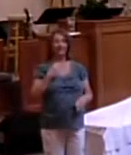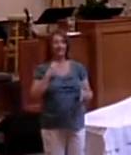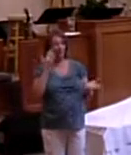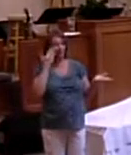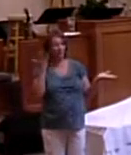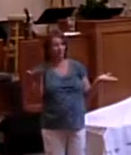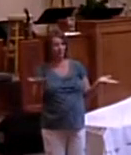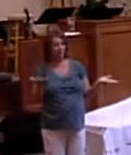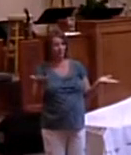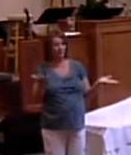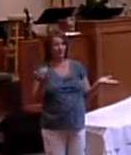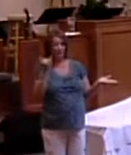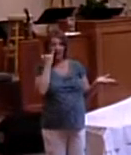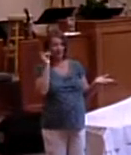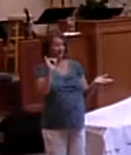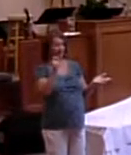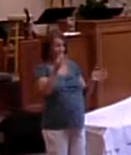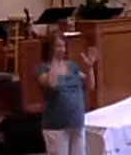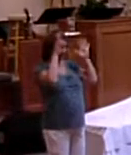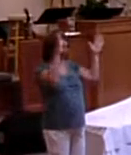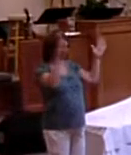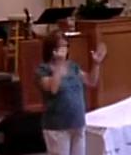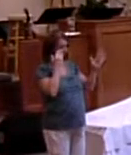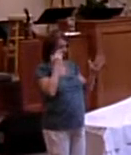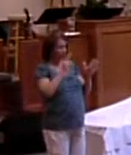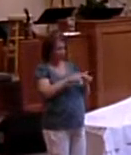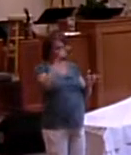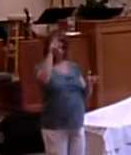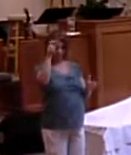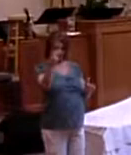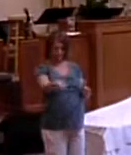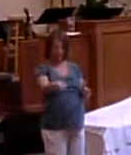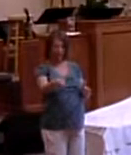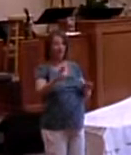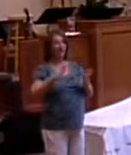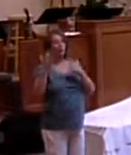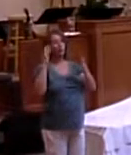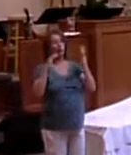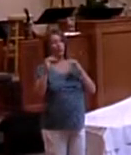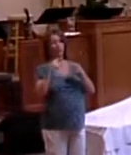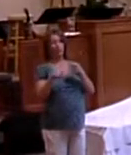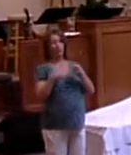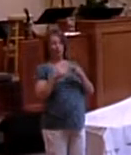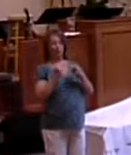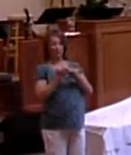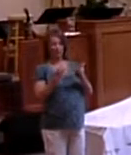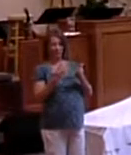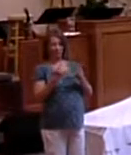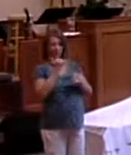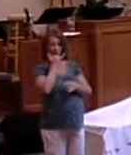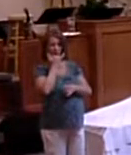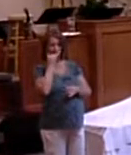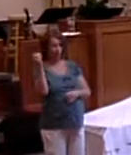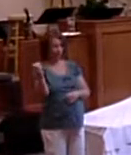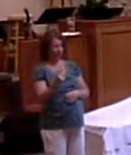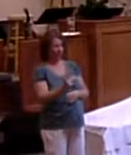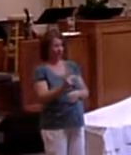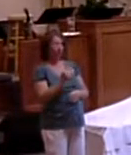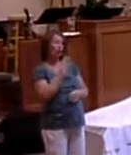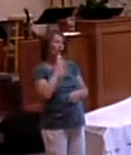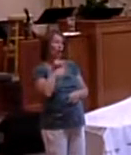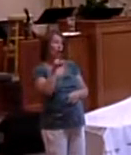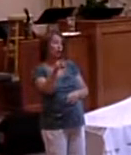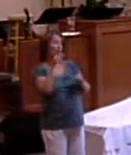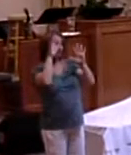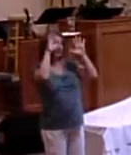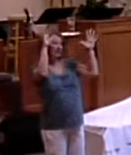knew directly to jump directly, right into the woods whenever there was something wrong, to come back? Or are you the deer that's